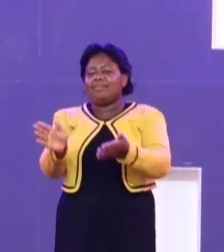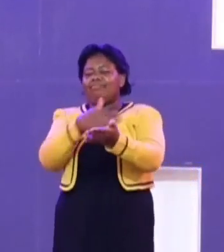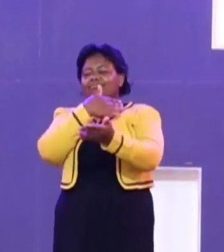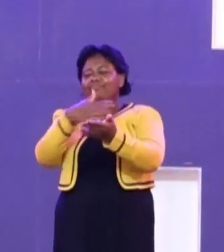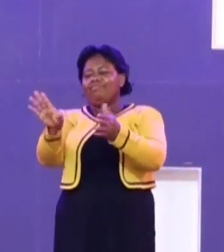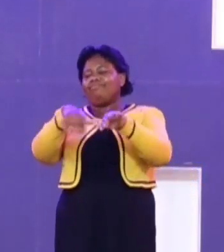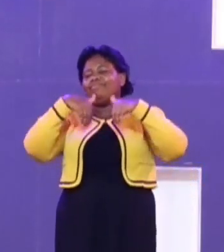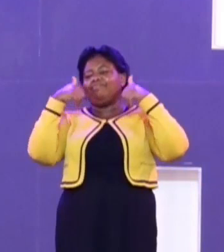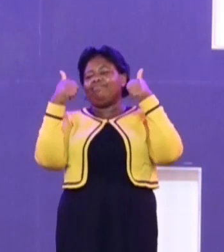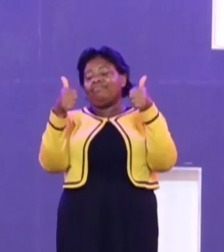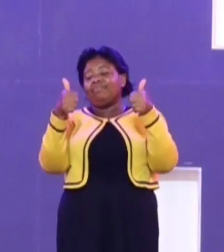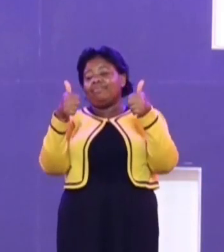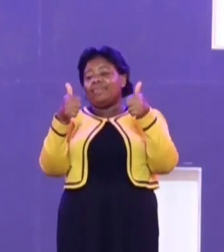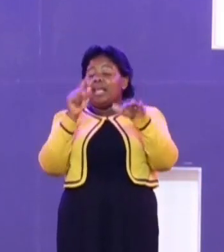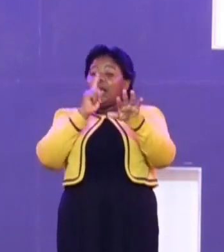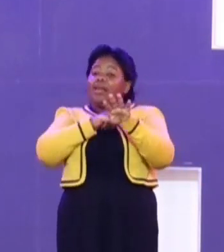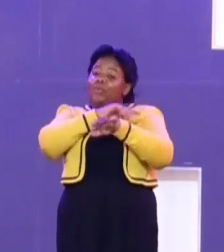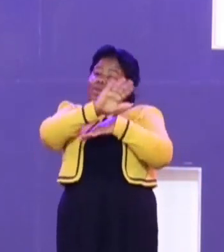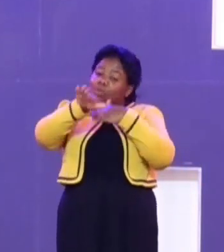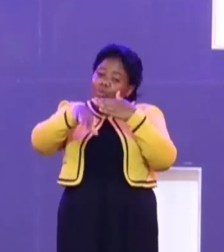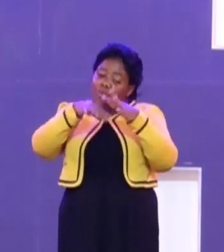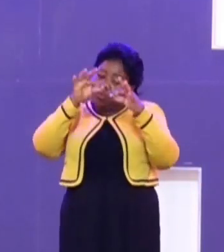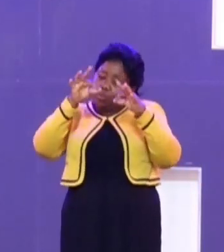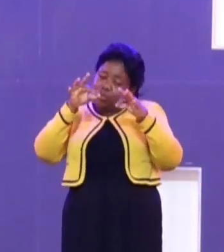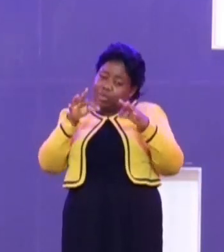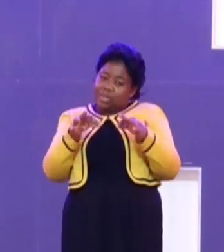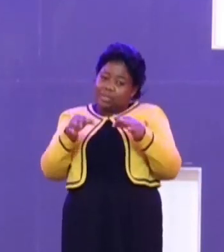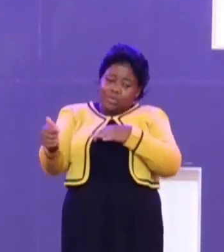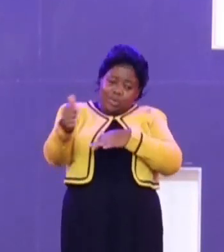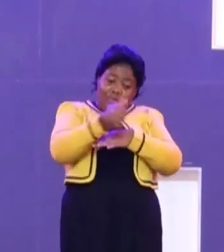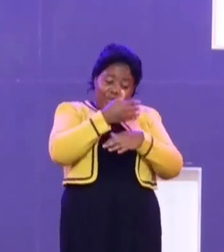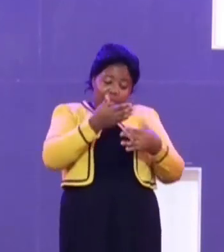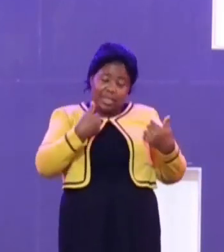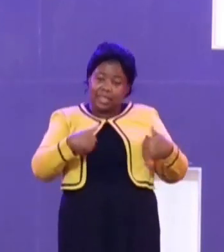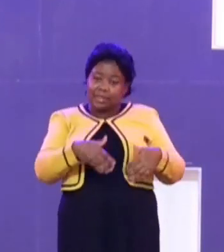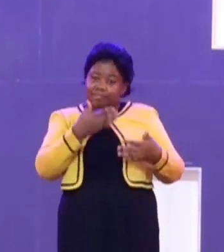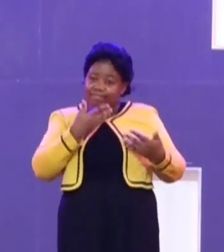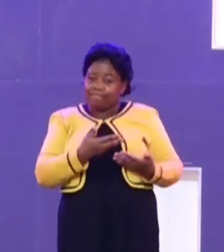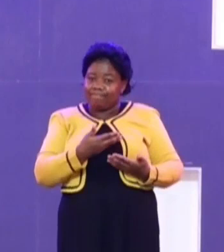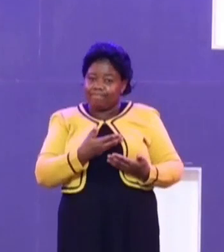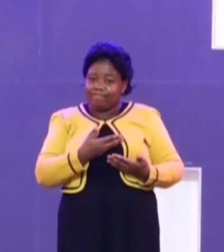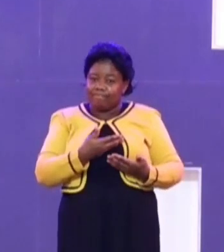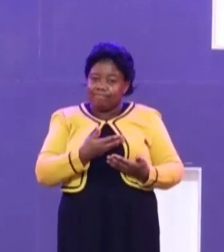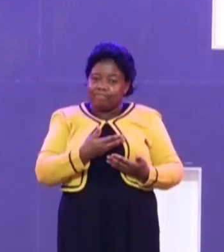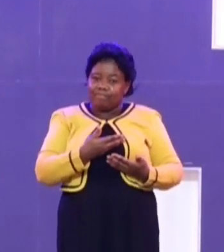Yali muyimbi wa amanyi. And when all these things were put upon him, ebintu bino byonna we byamutekebwako, the word